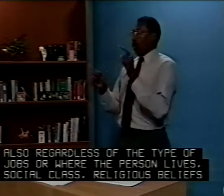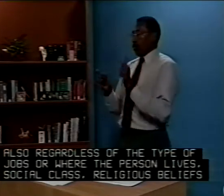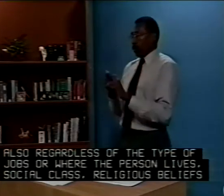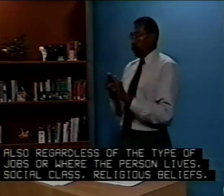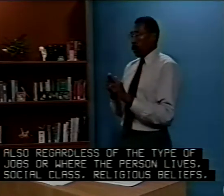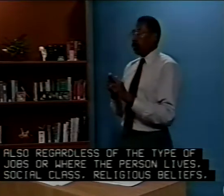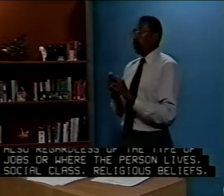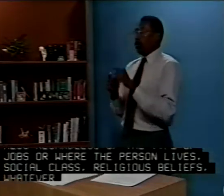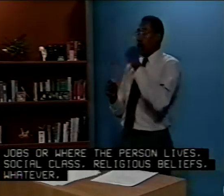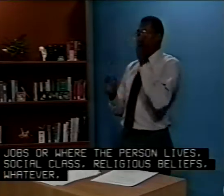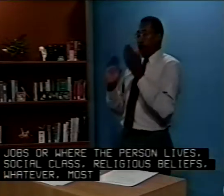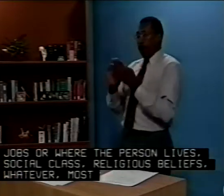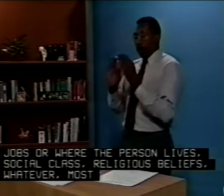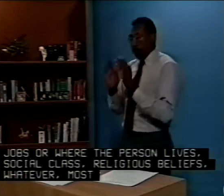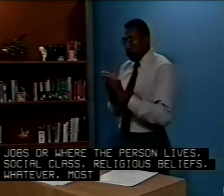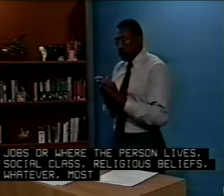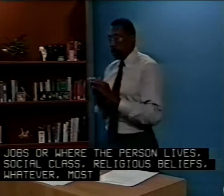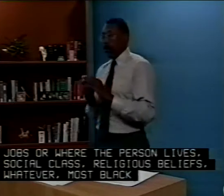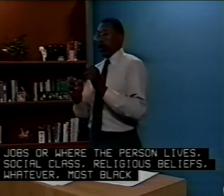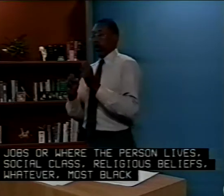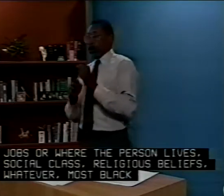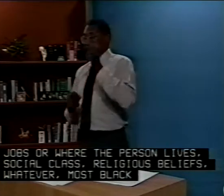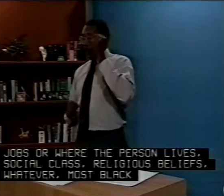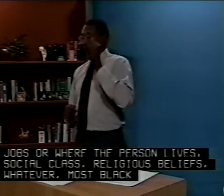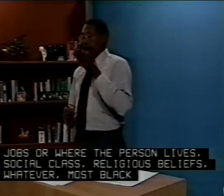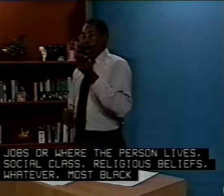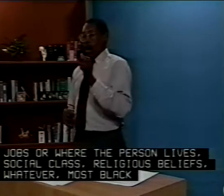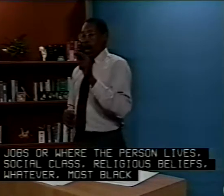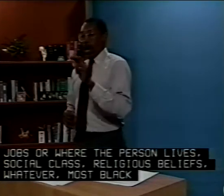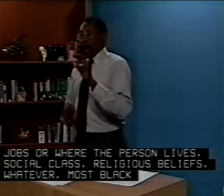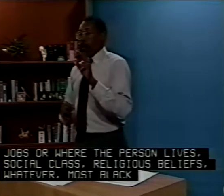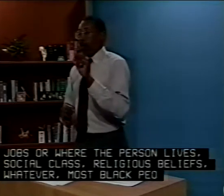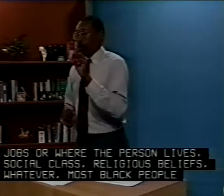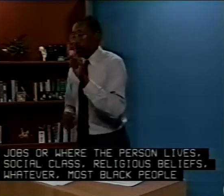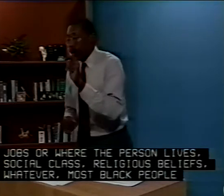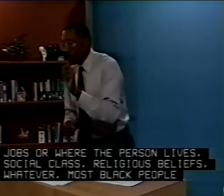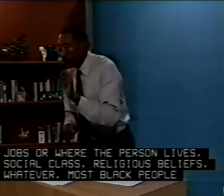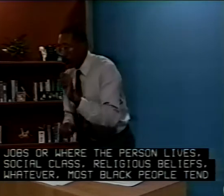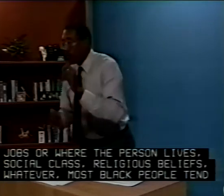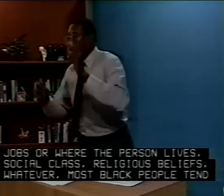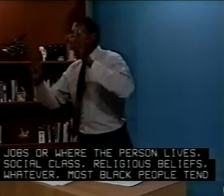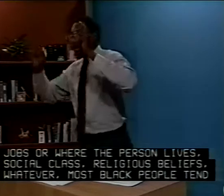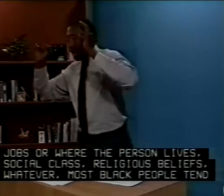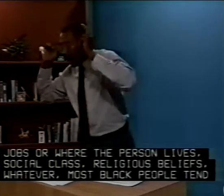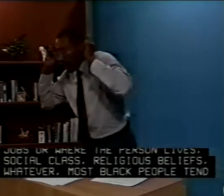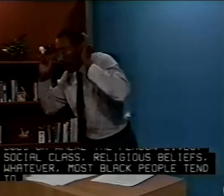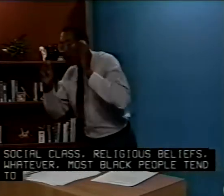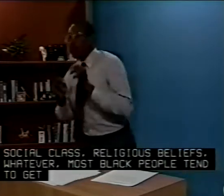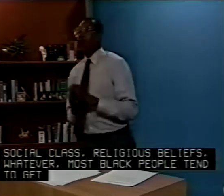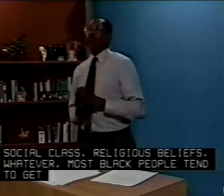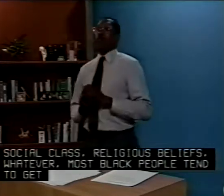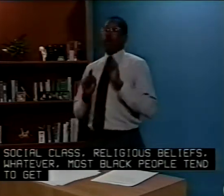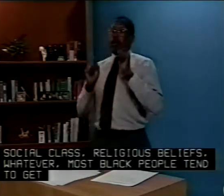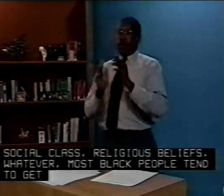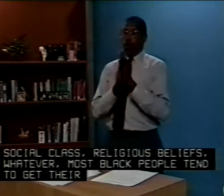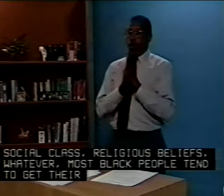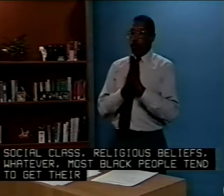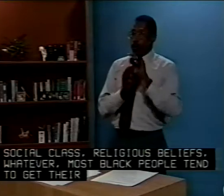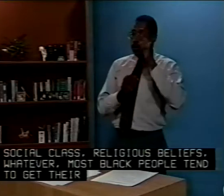tend to get their hair done, are there haircuts